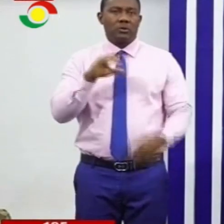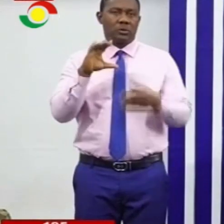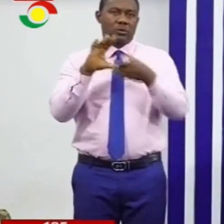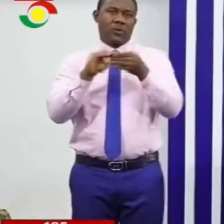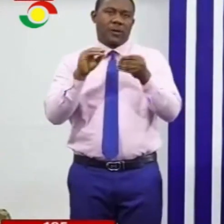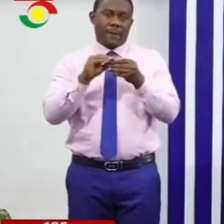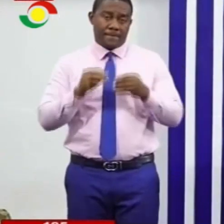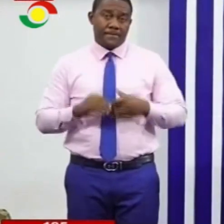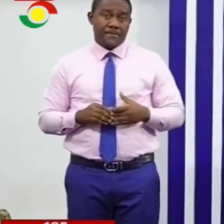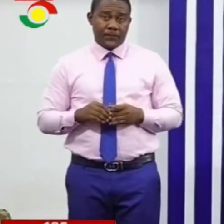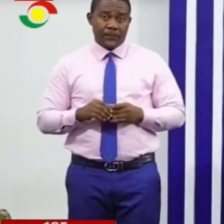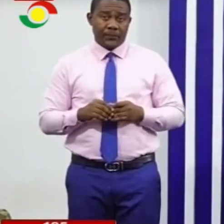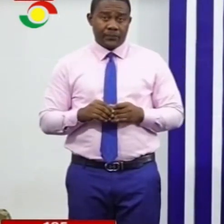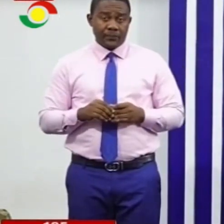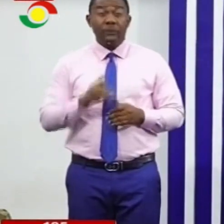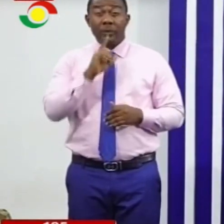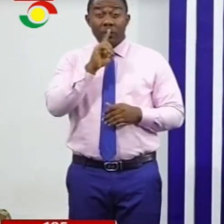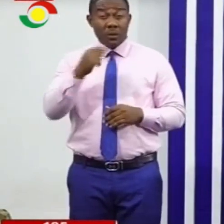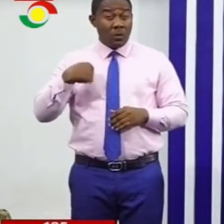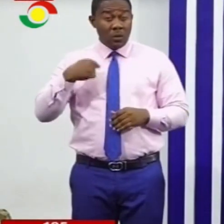It is correct that we have teams